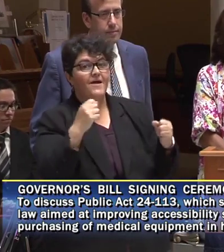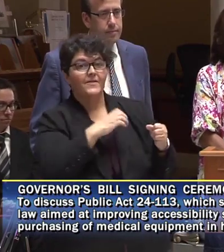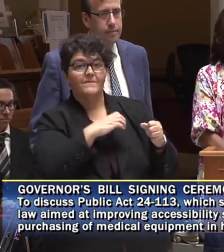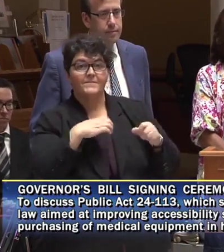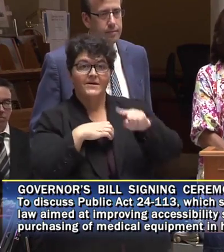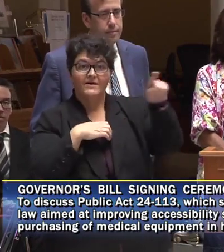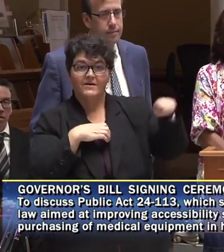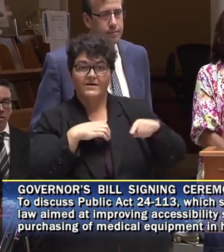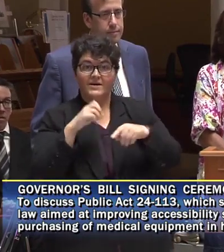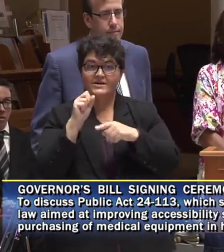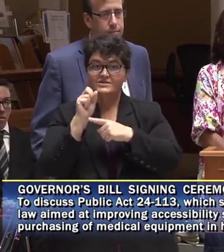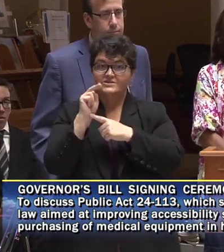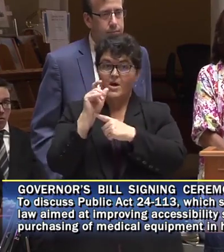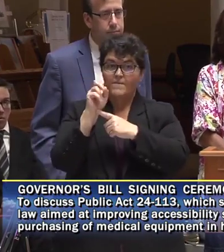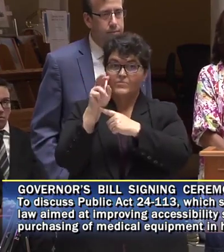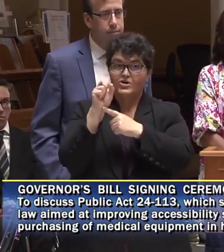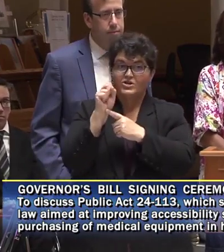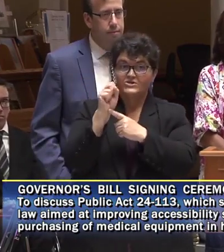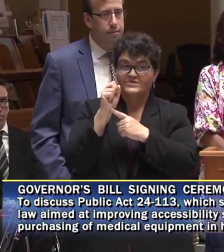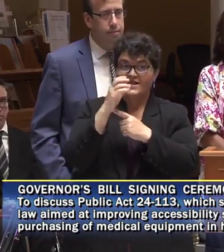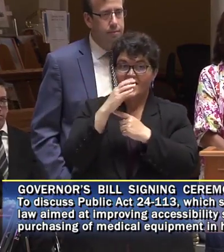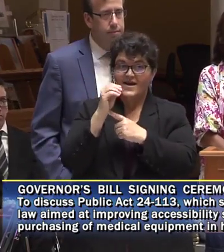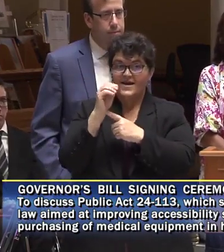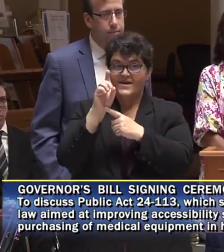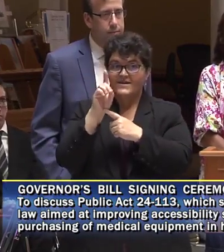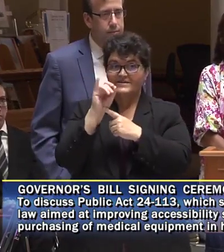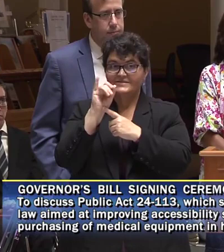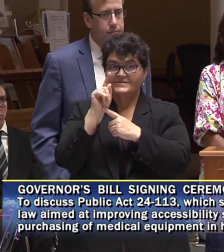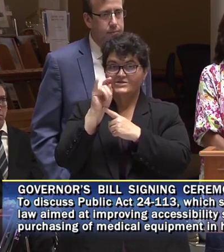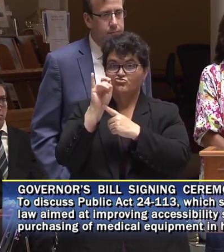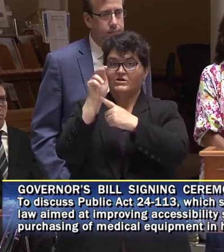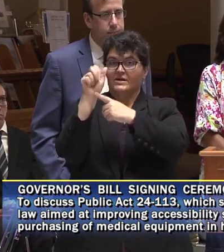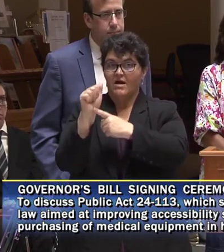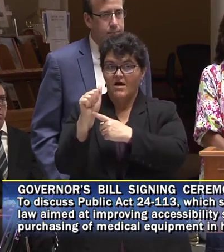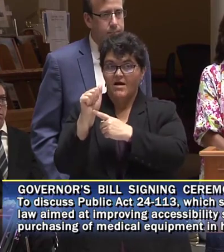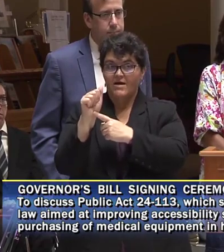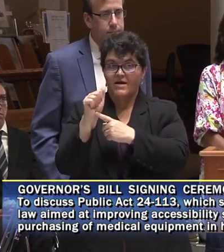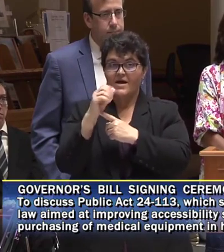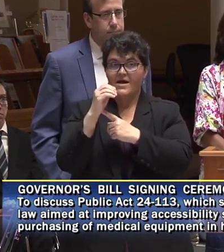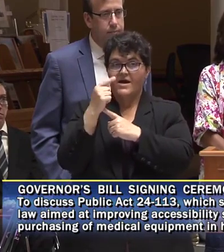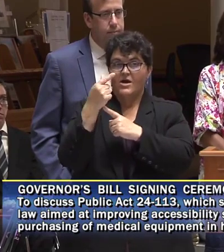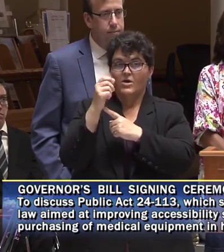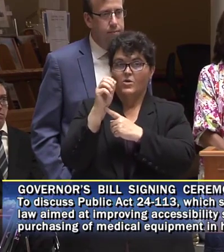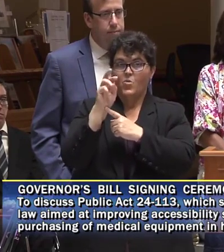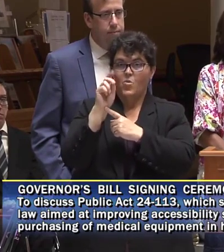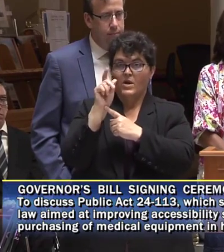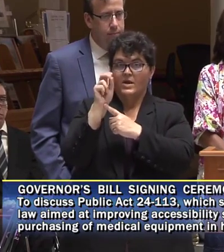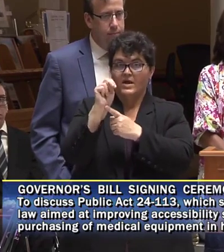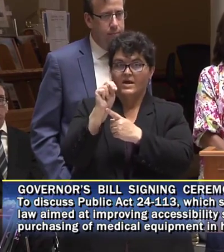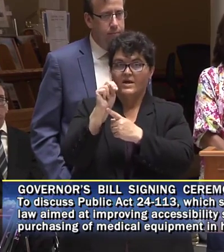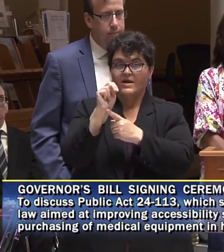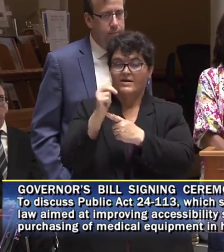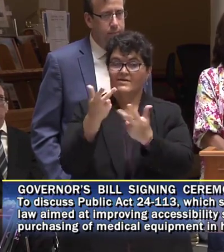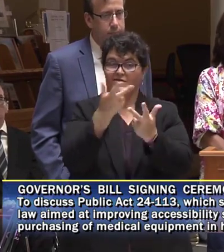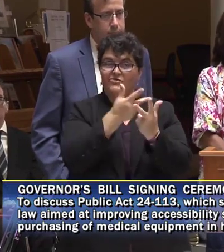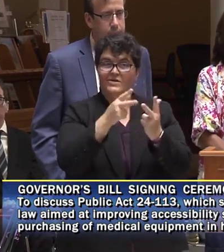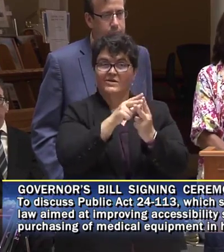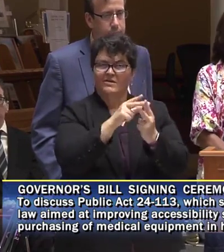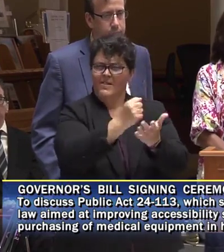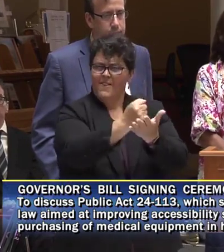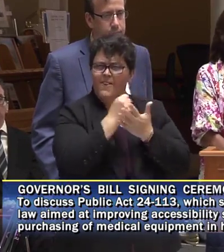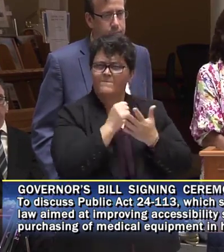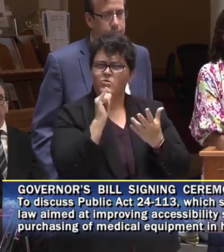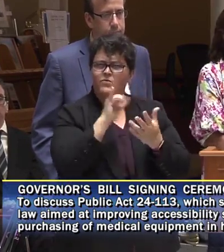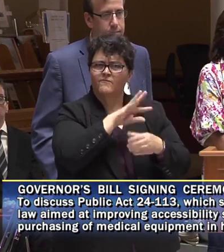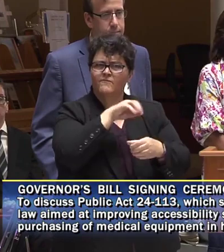Nicole Claridis-Detria, and also Senator Jeff Gordon, who was very helpful in getting this particular bill, the bill having to